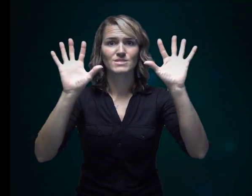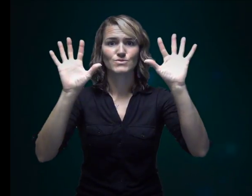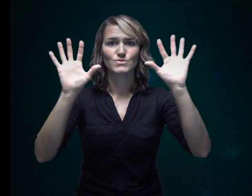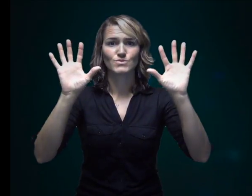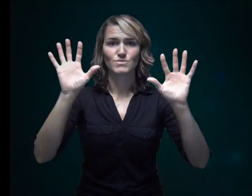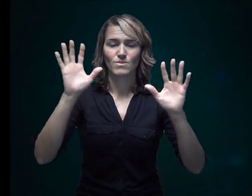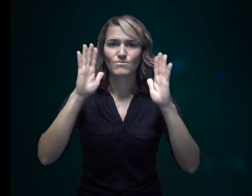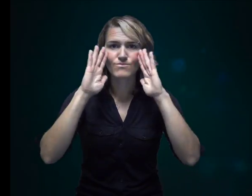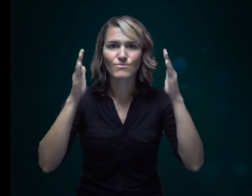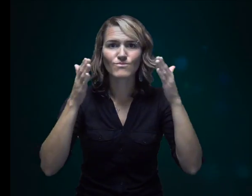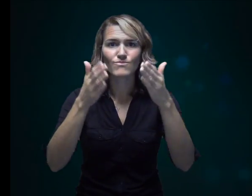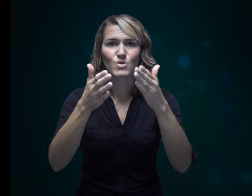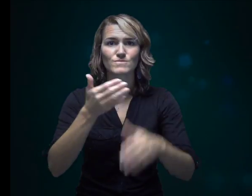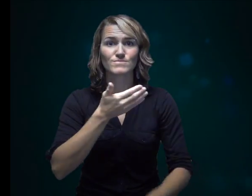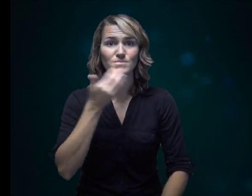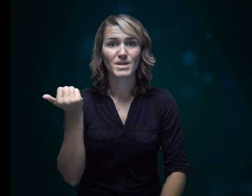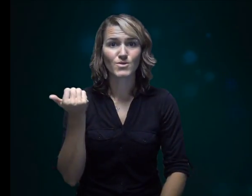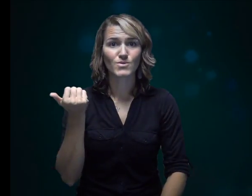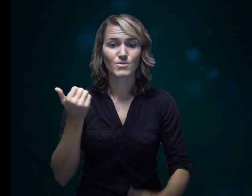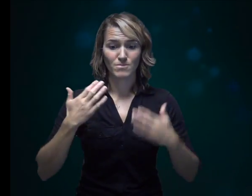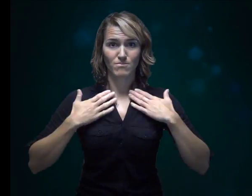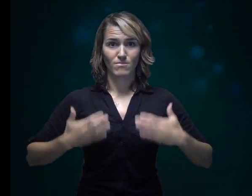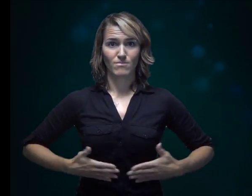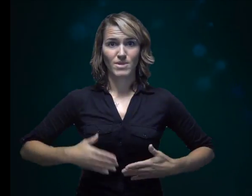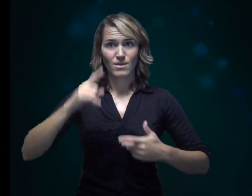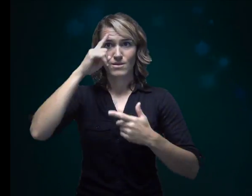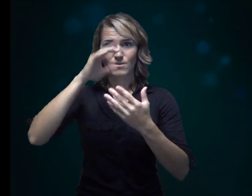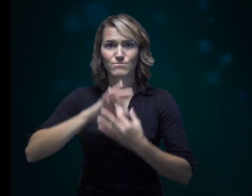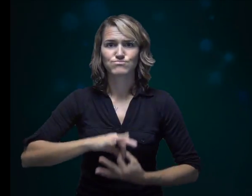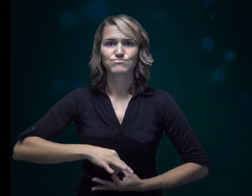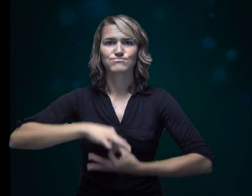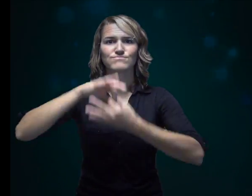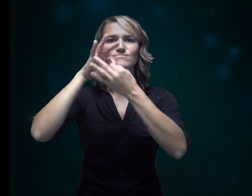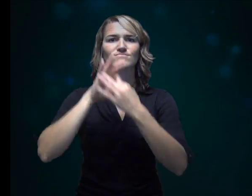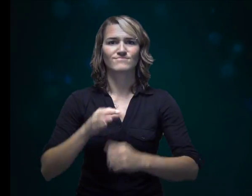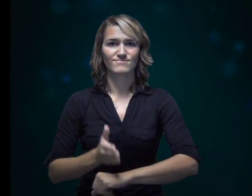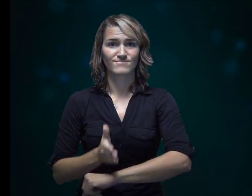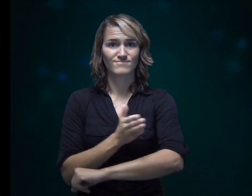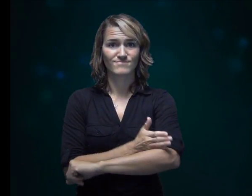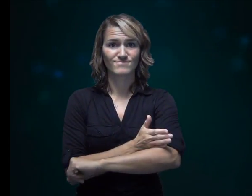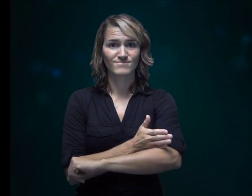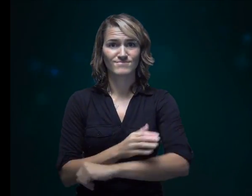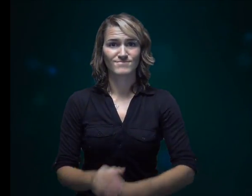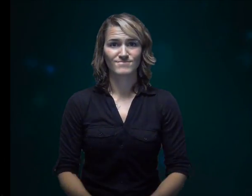clearer mind, greater focus, and an overall sense of mindfulness.